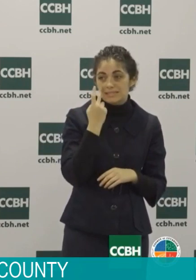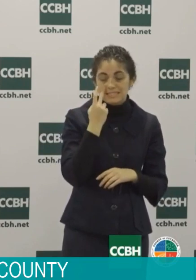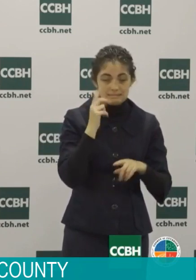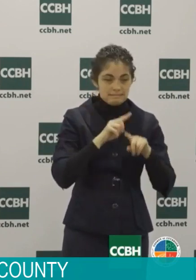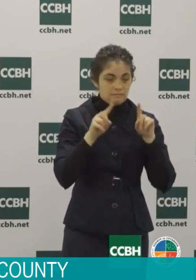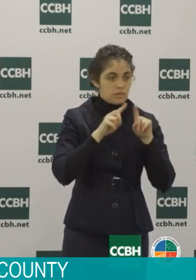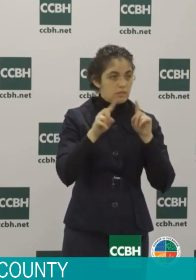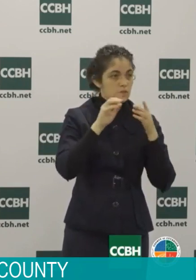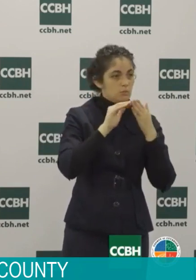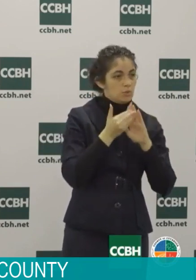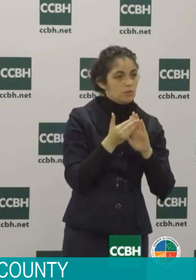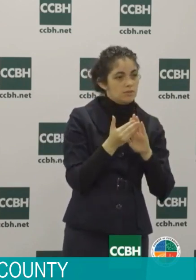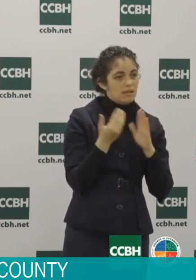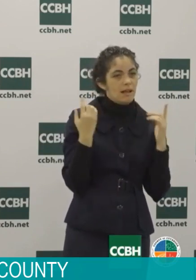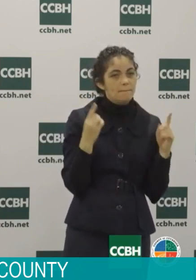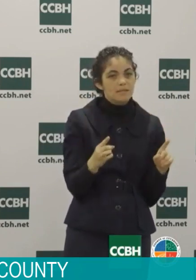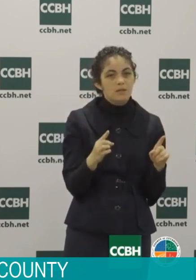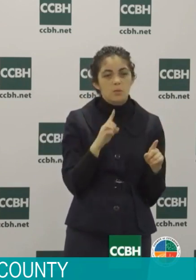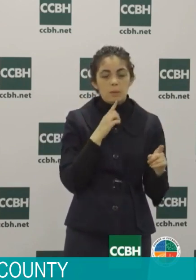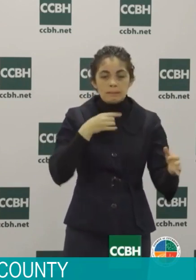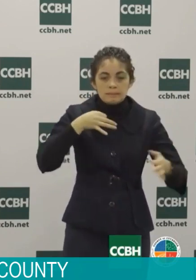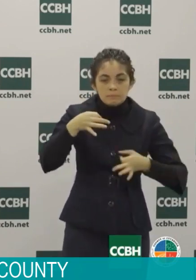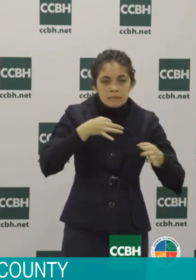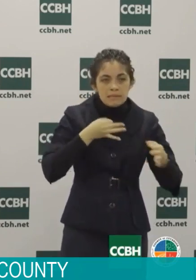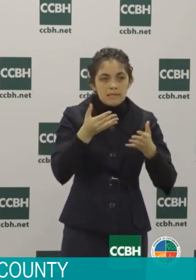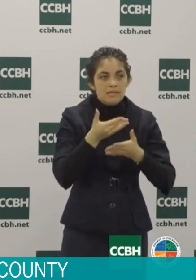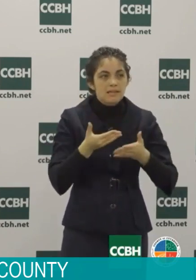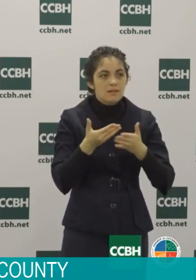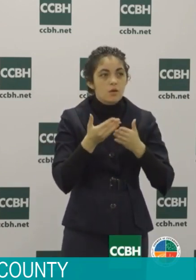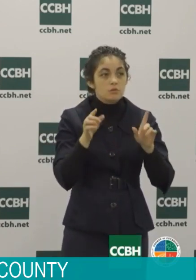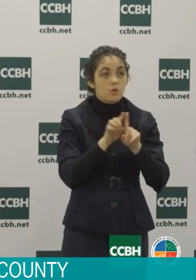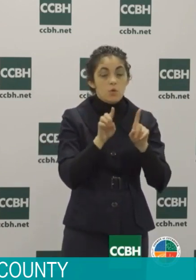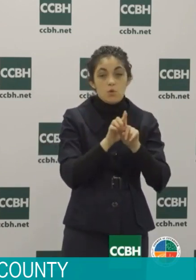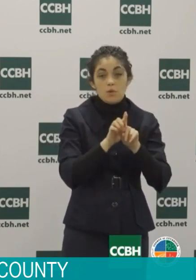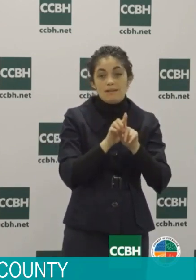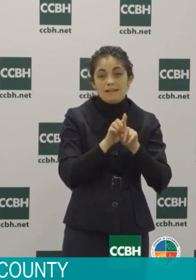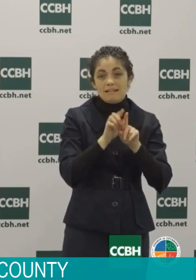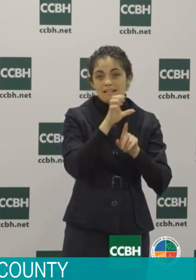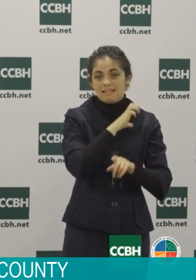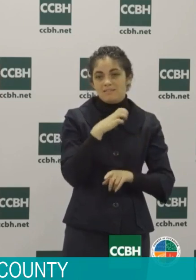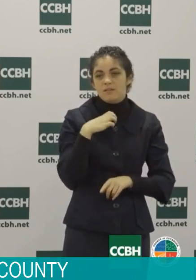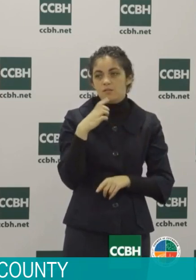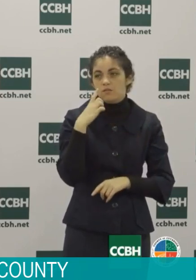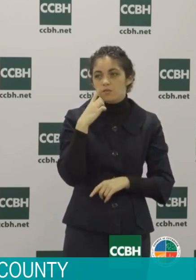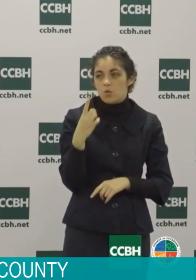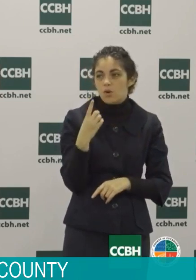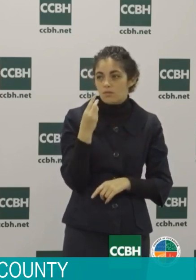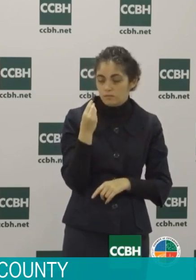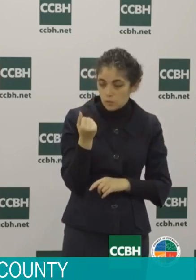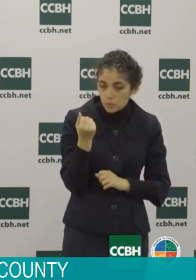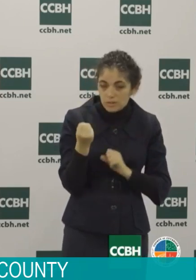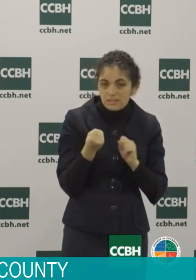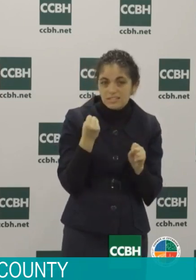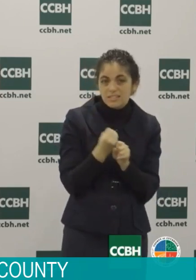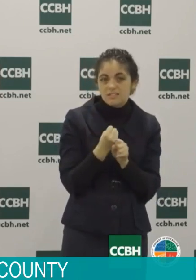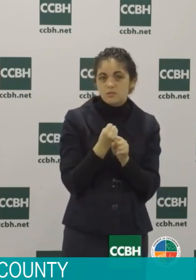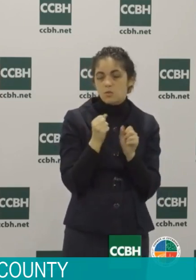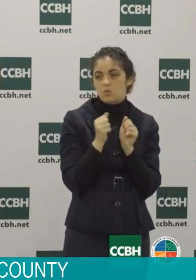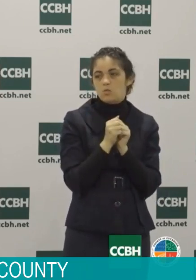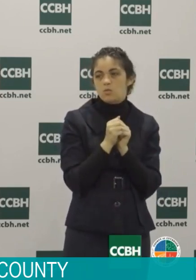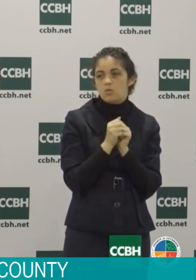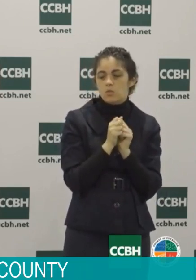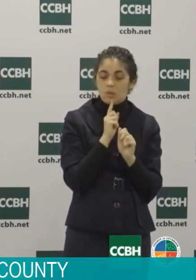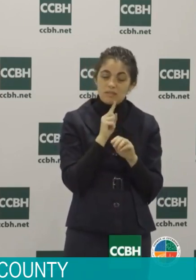in other communities is what we've been describing here in Greater Cleveland, for the last few years around